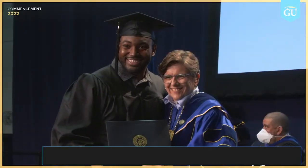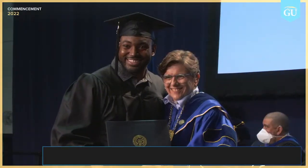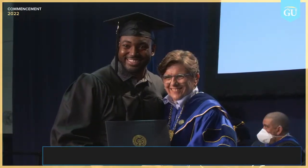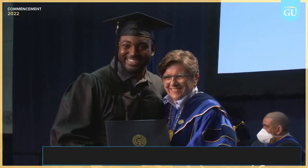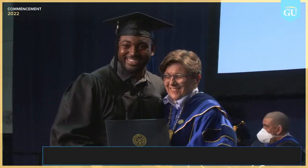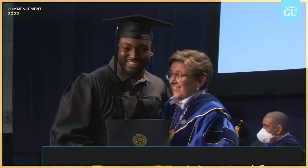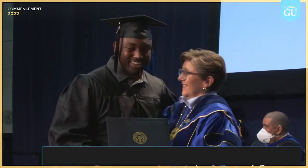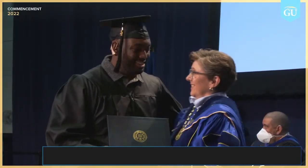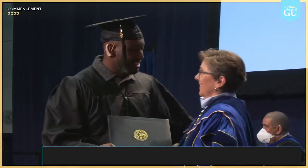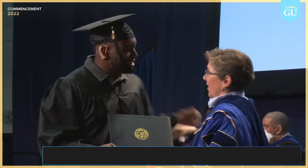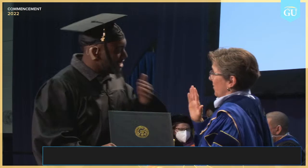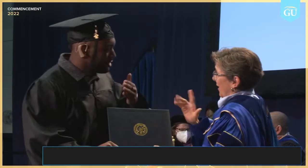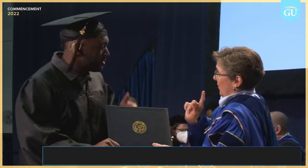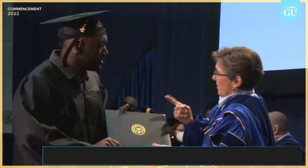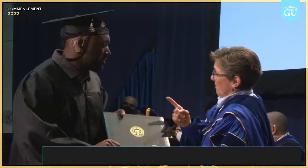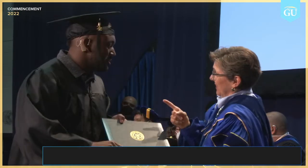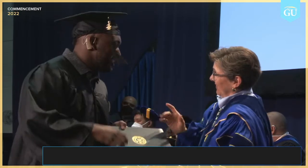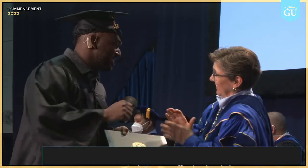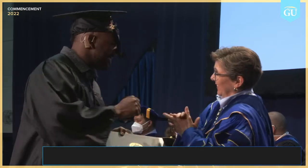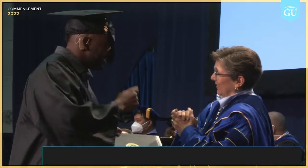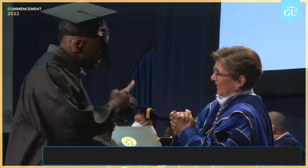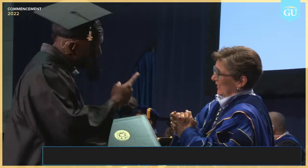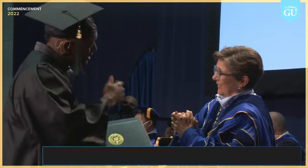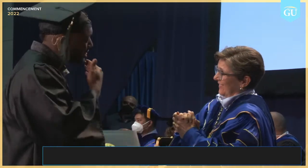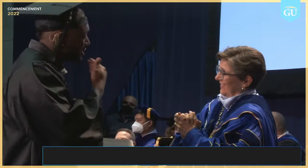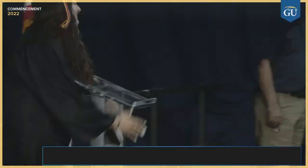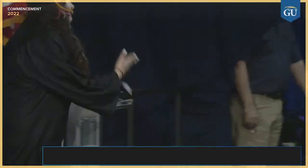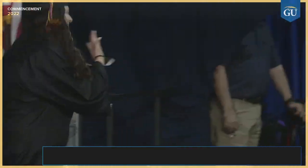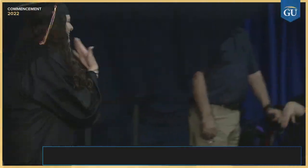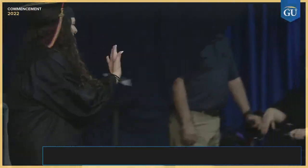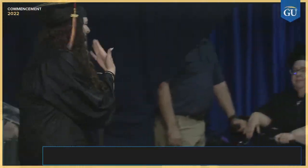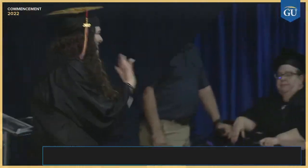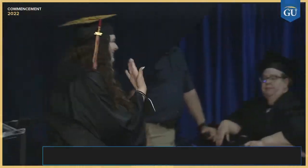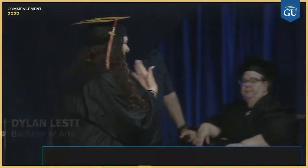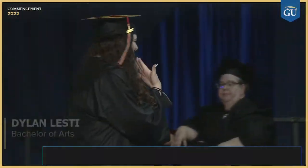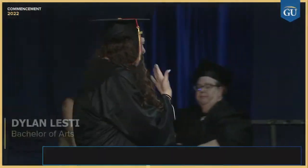Dylan Lesty, Bachelor of Arts.